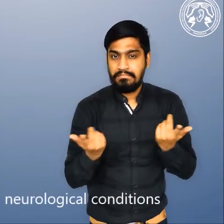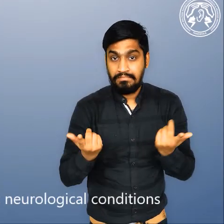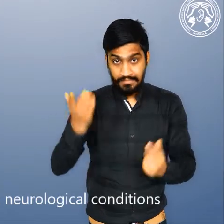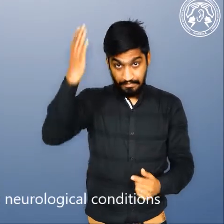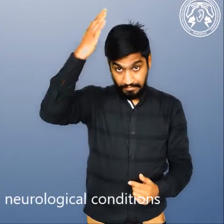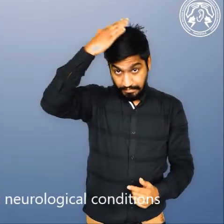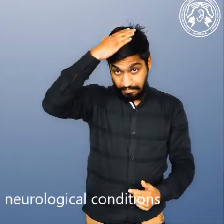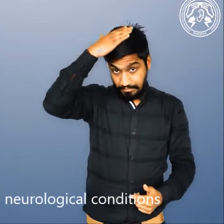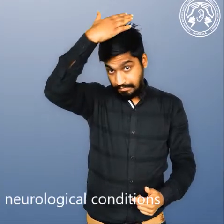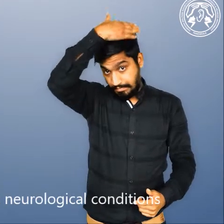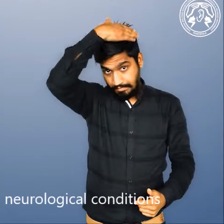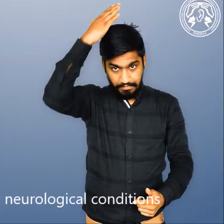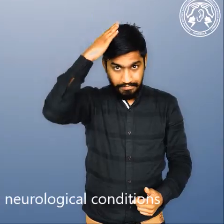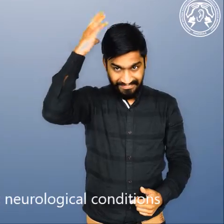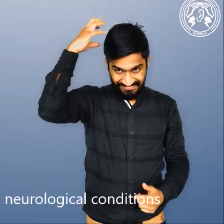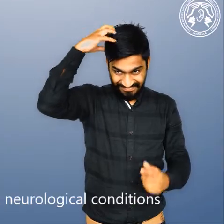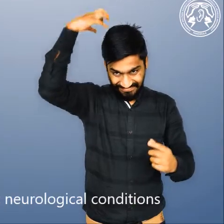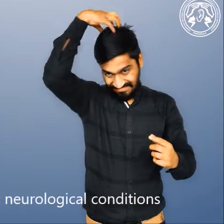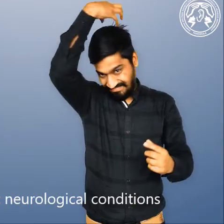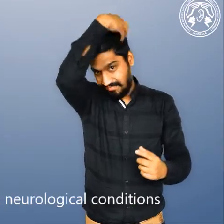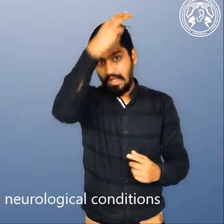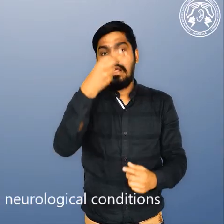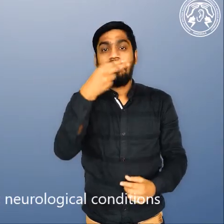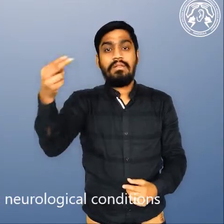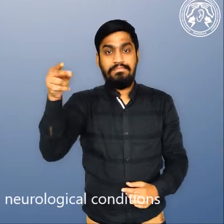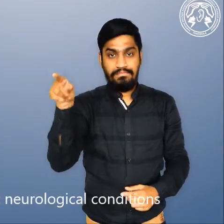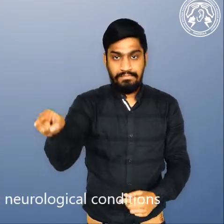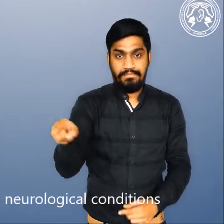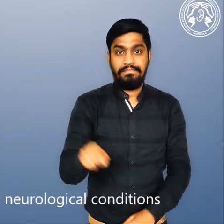A. Chronic neurological conditions.